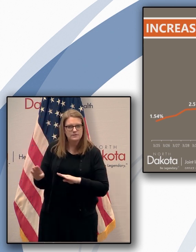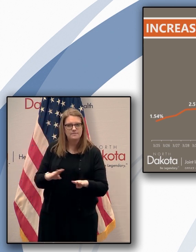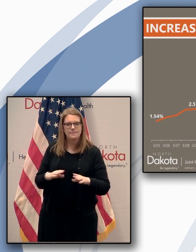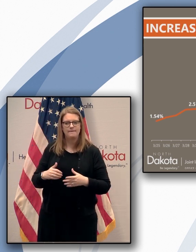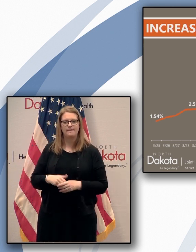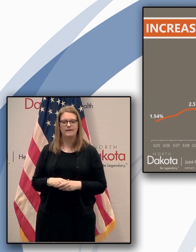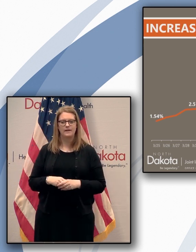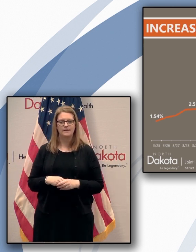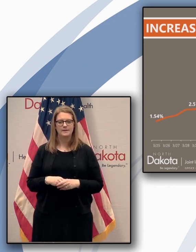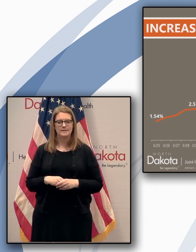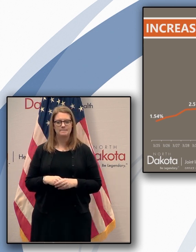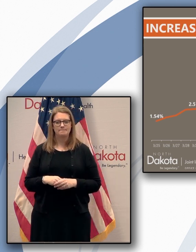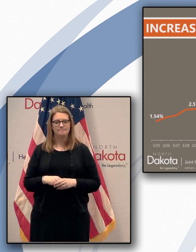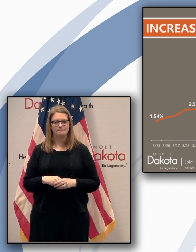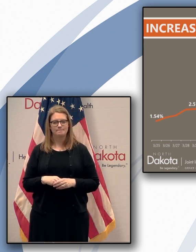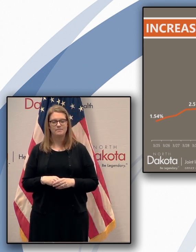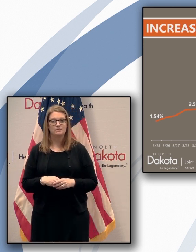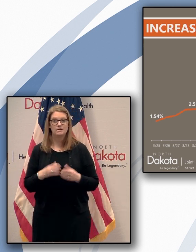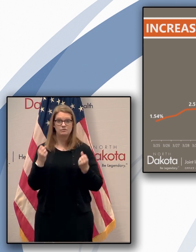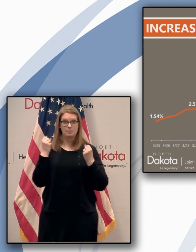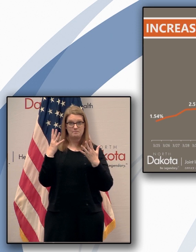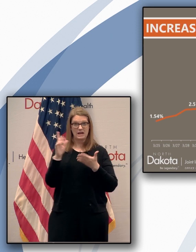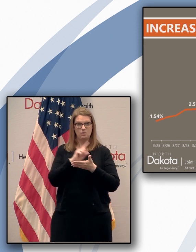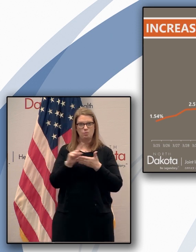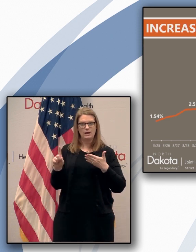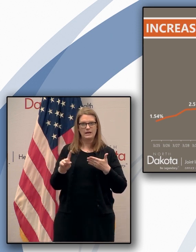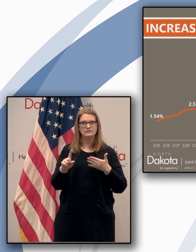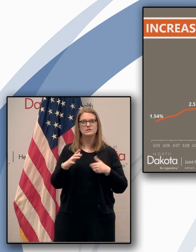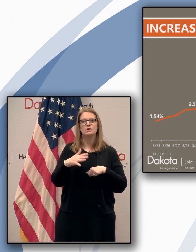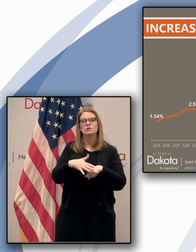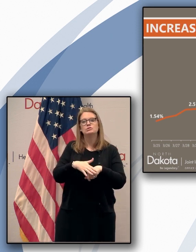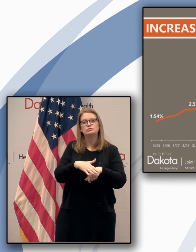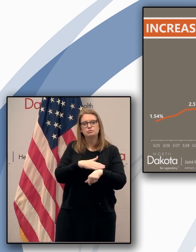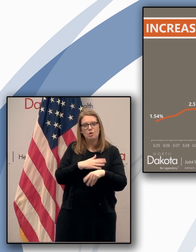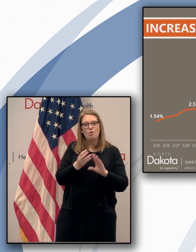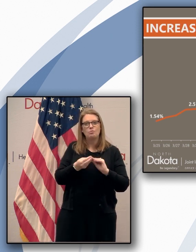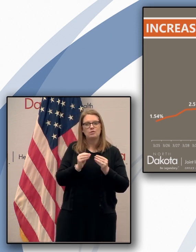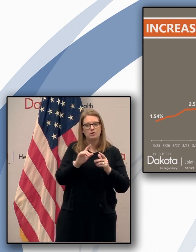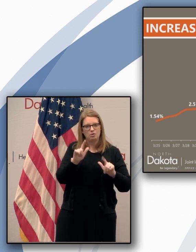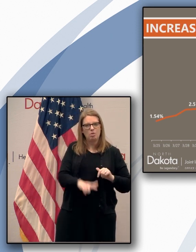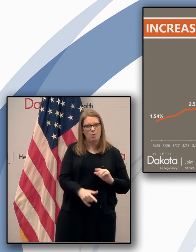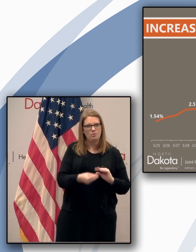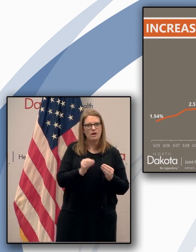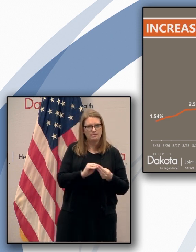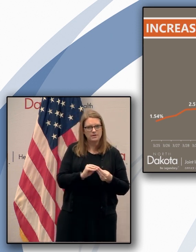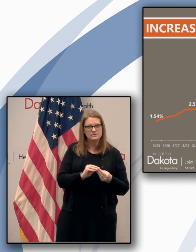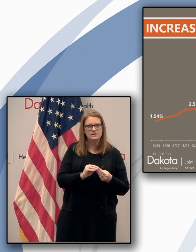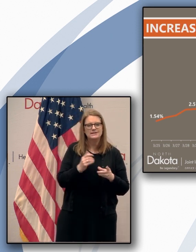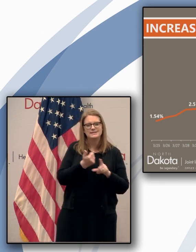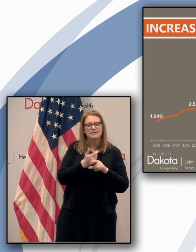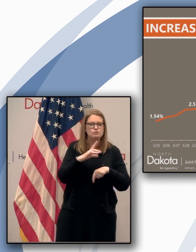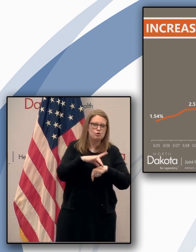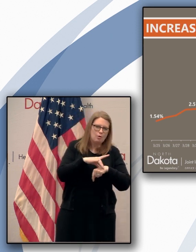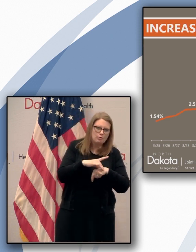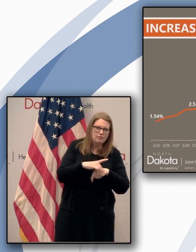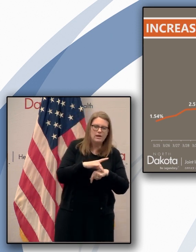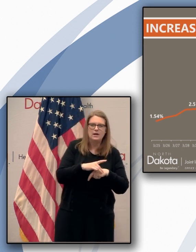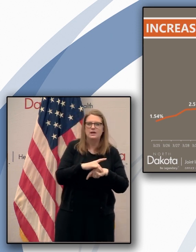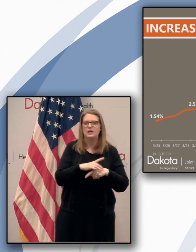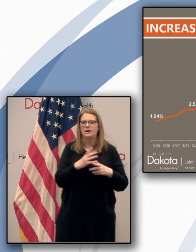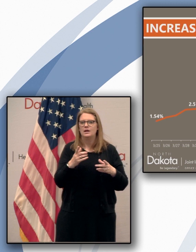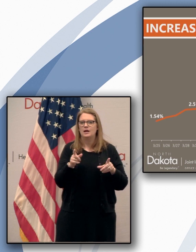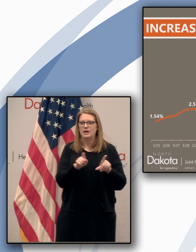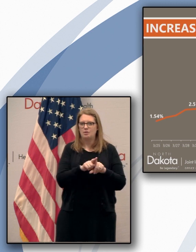such low numbers for so many weeks was a combination of geography and distance away from the outbreaks, but it was also a combination of the